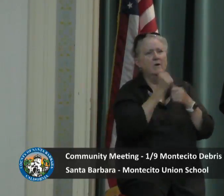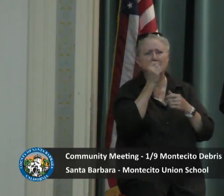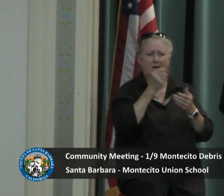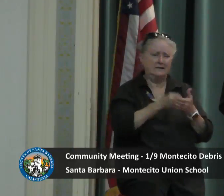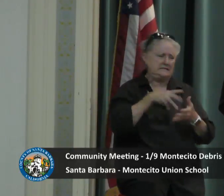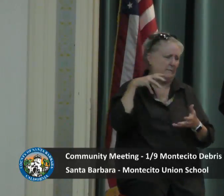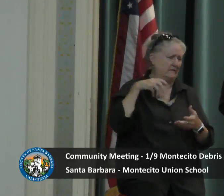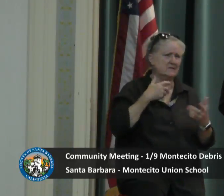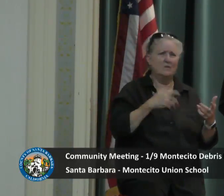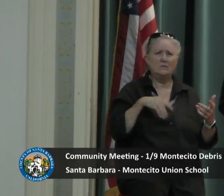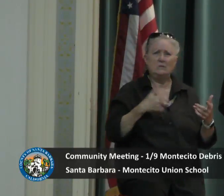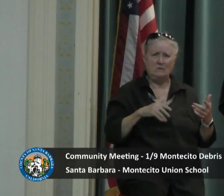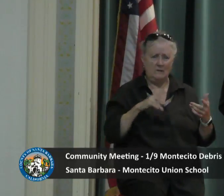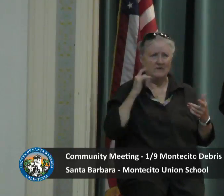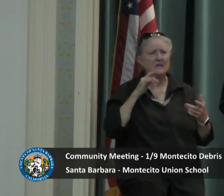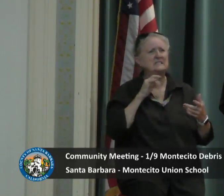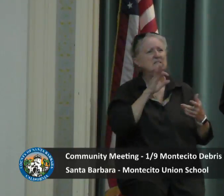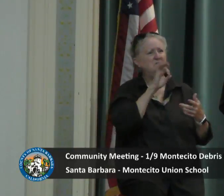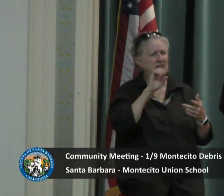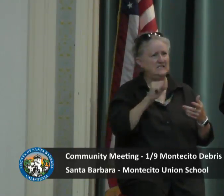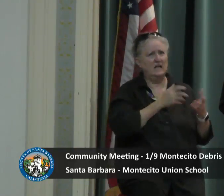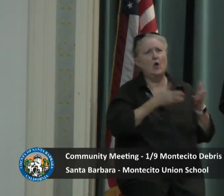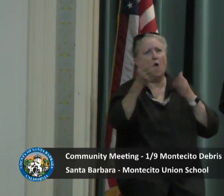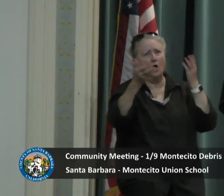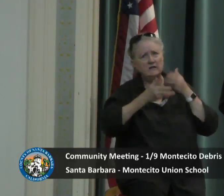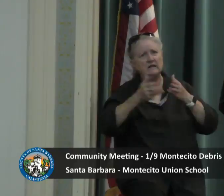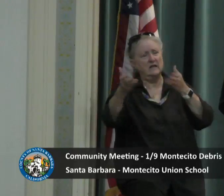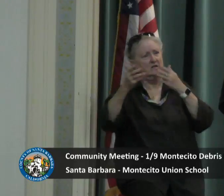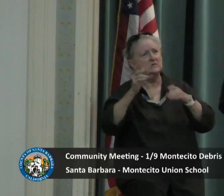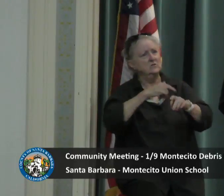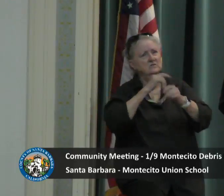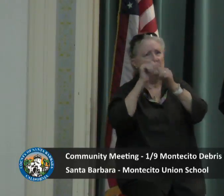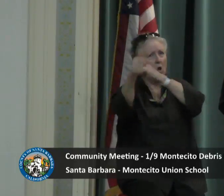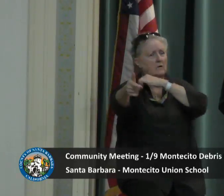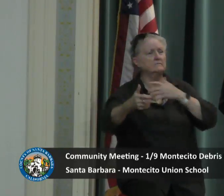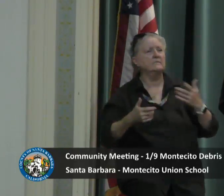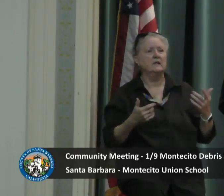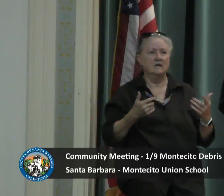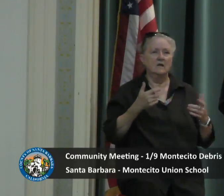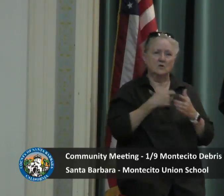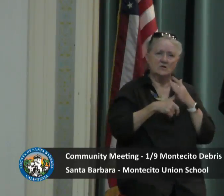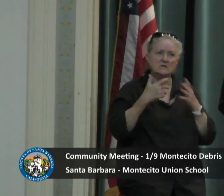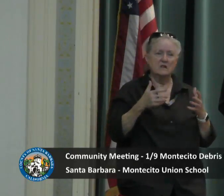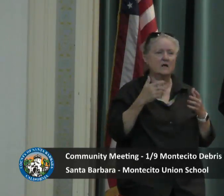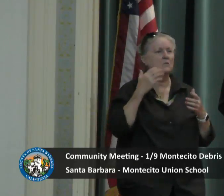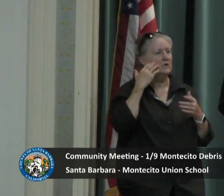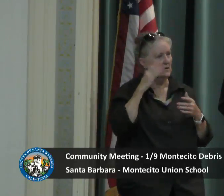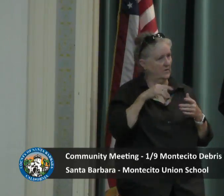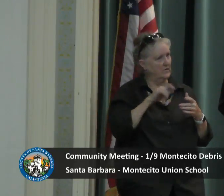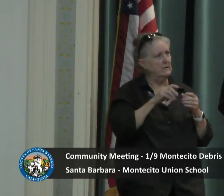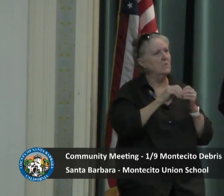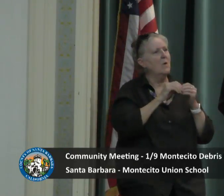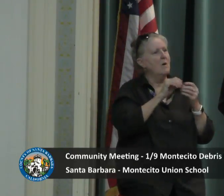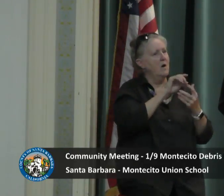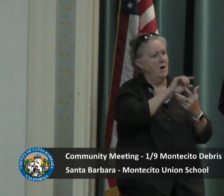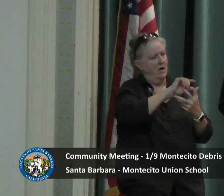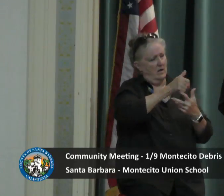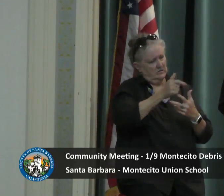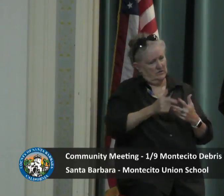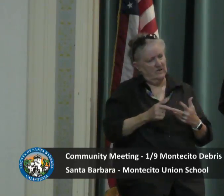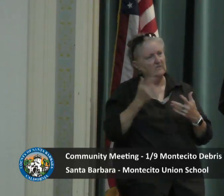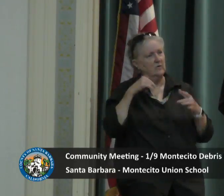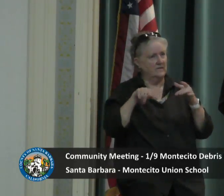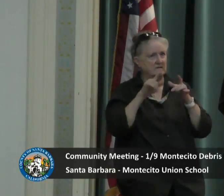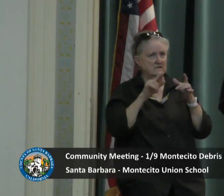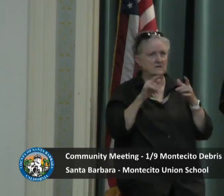the fees and the hauling of long distances that cost. We know we need more alternatives to this option, and here is